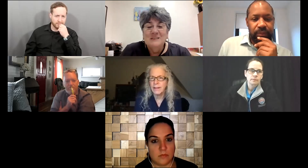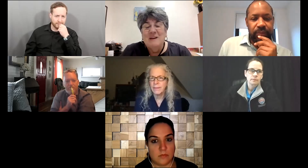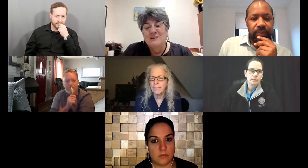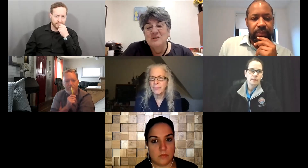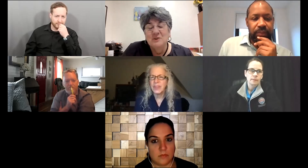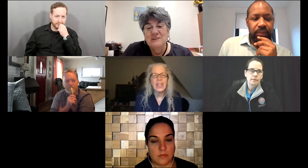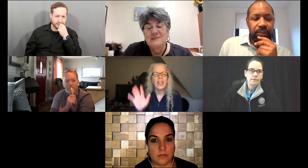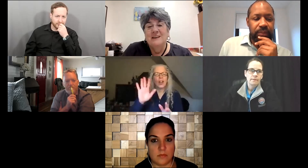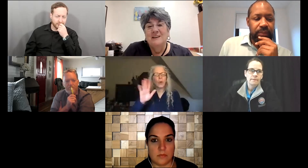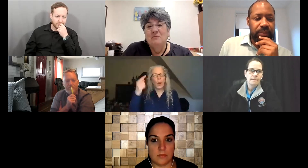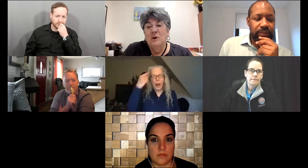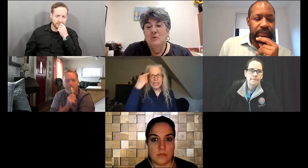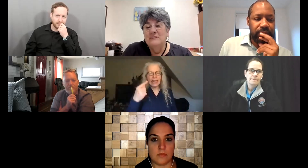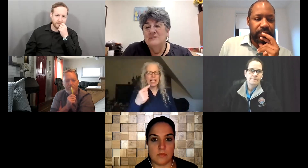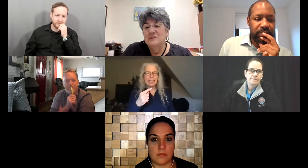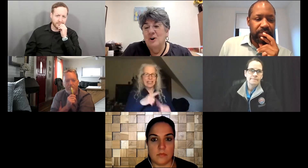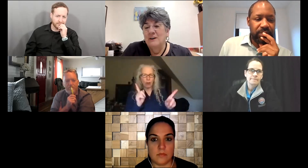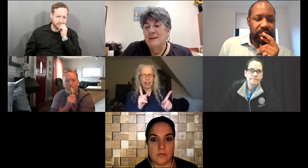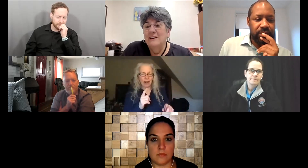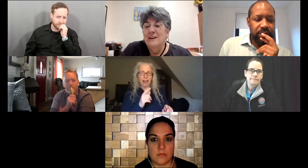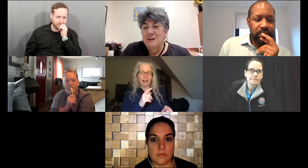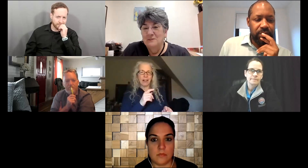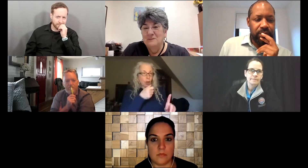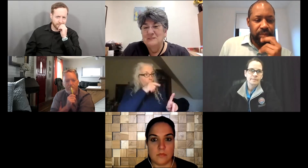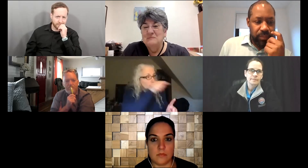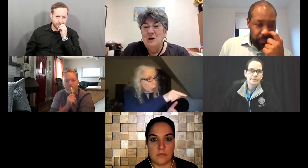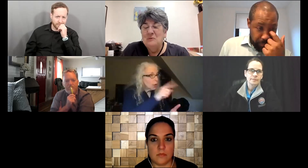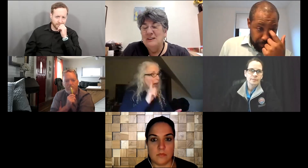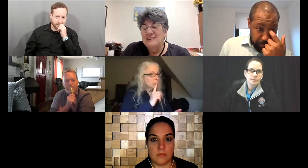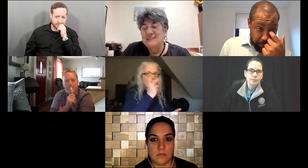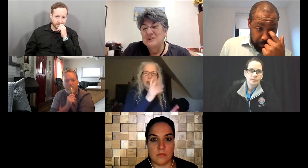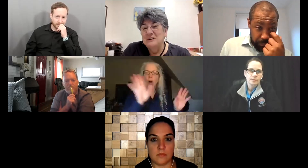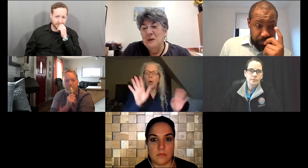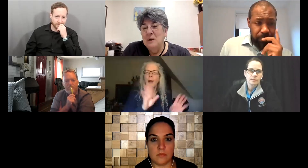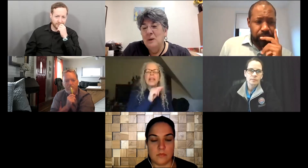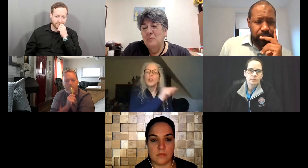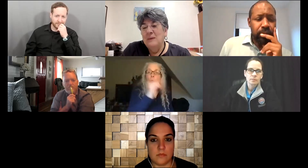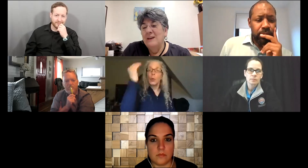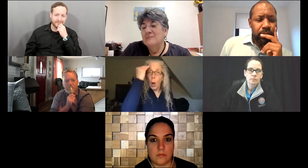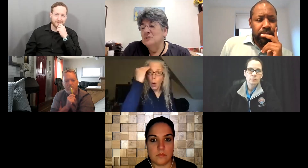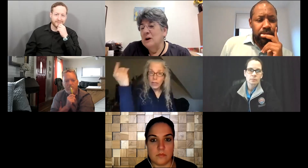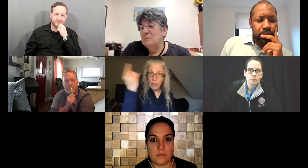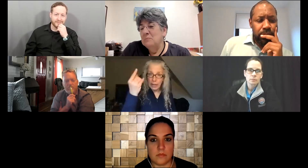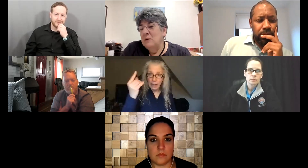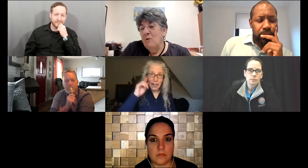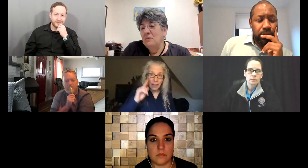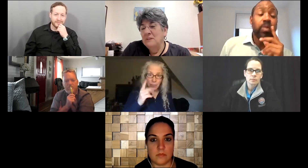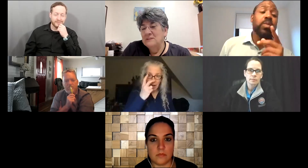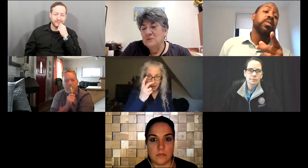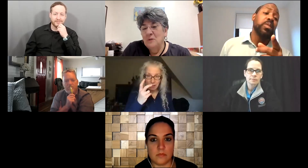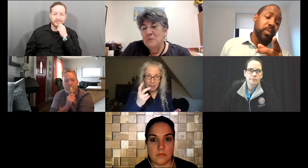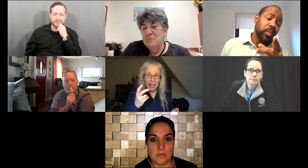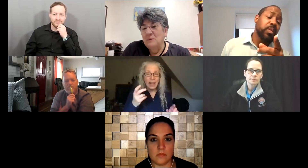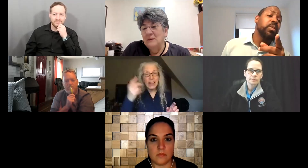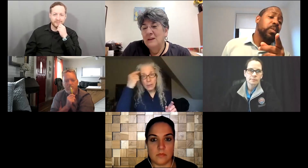I guess my concern is that if we're going to start any kind of a small organization, we can't start by being all things